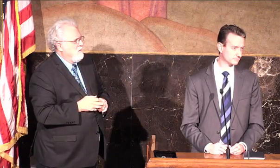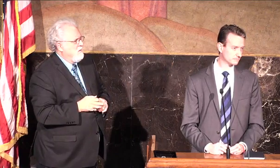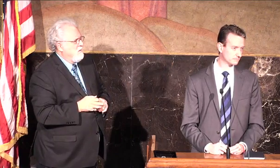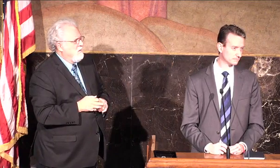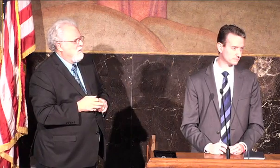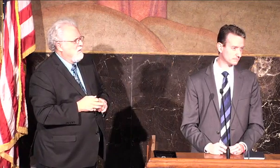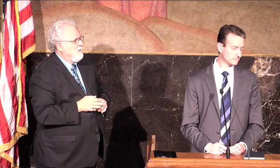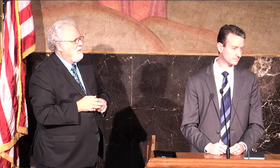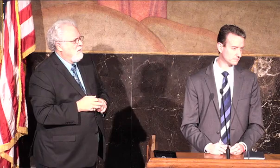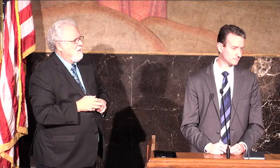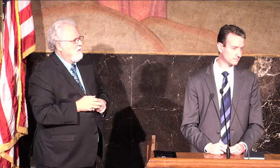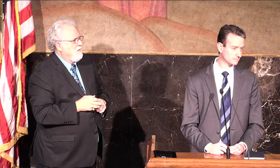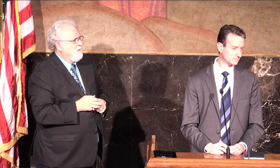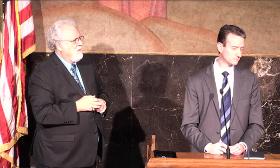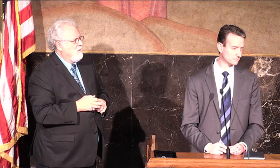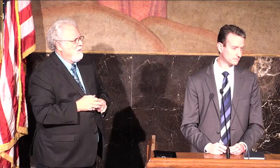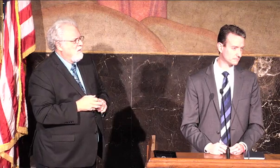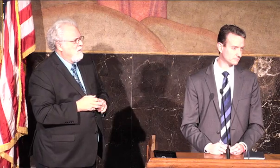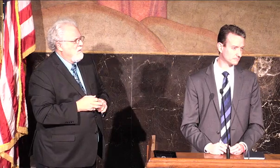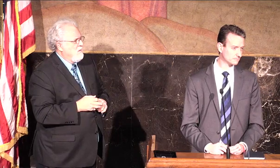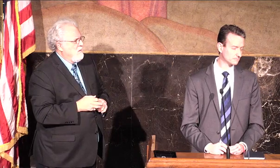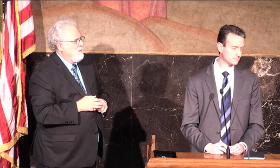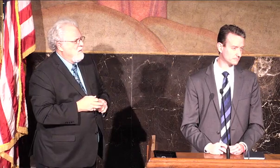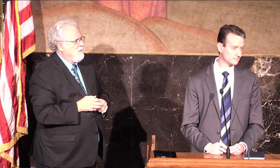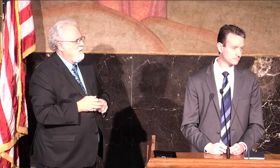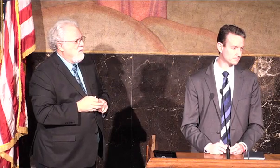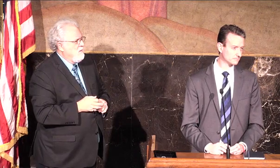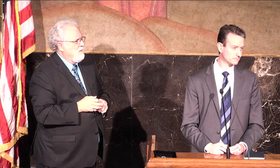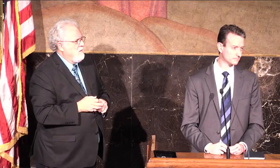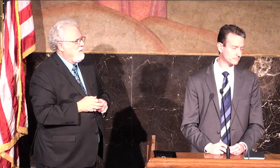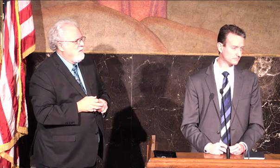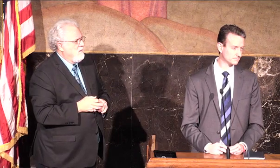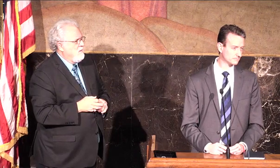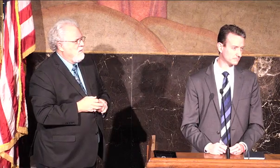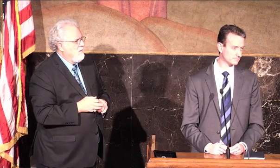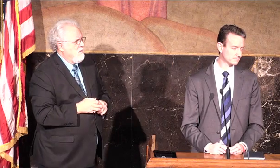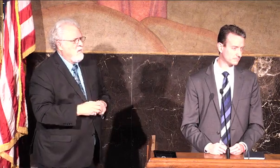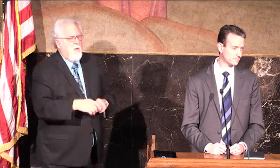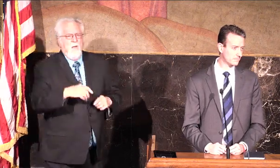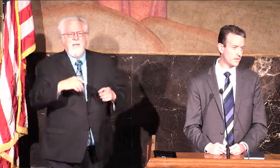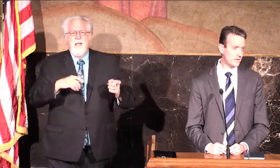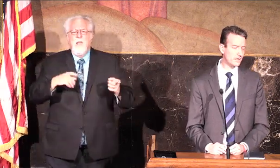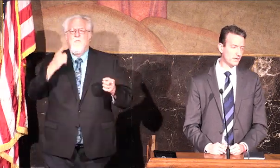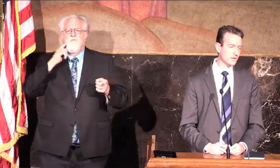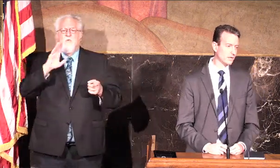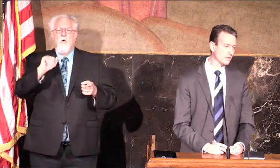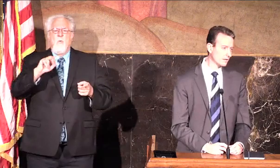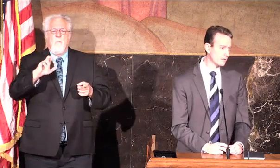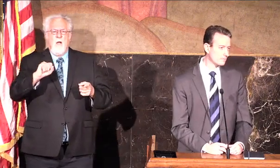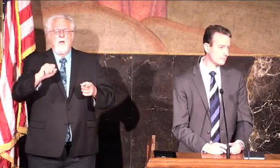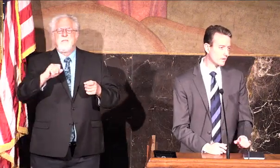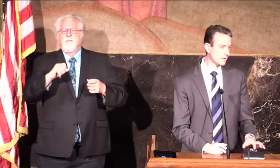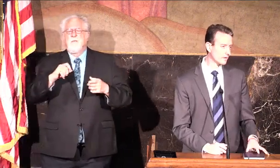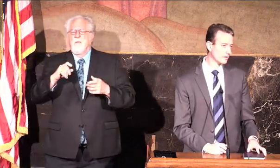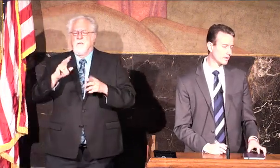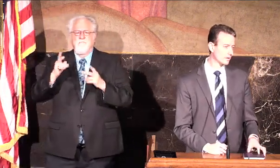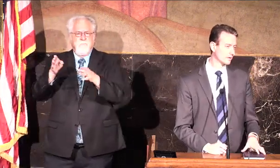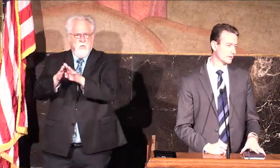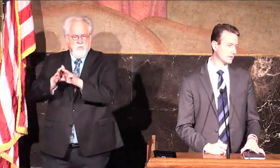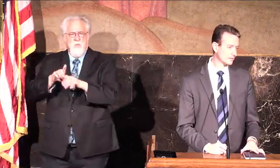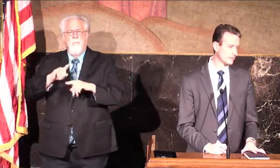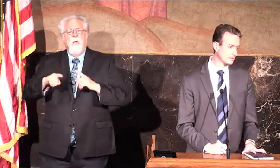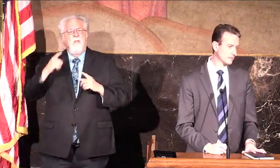of outside tent type situation like you allowed at restaurants in the early days? Is that part of the consideration